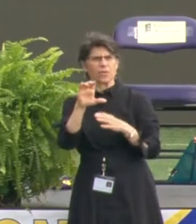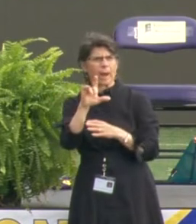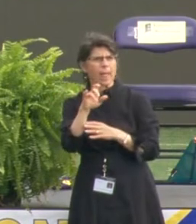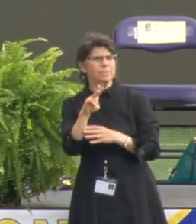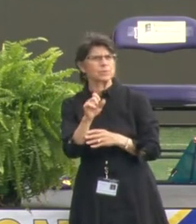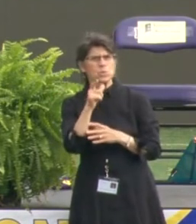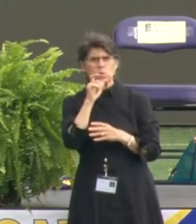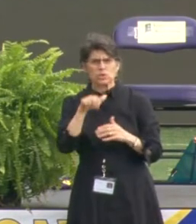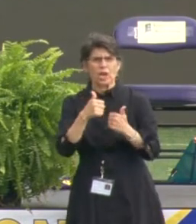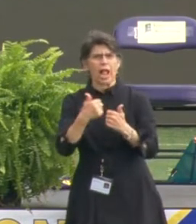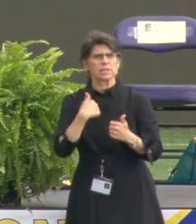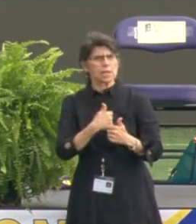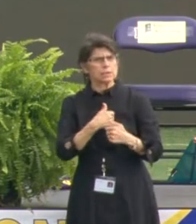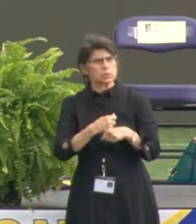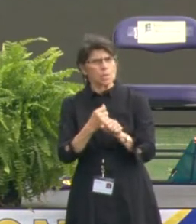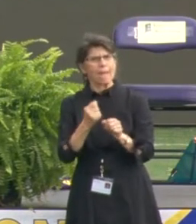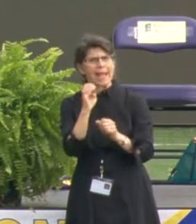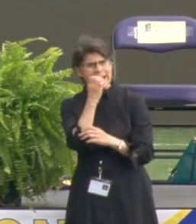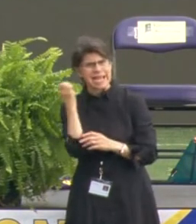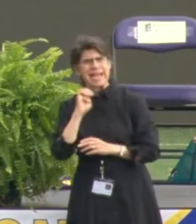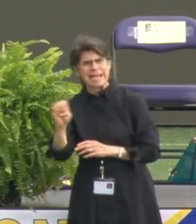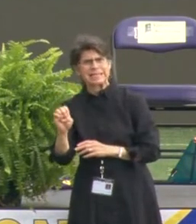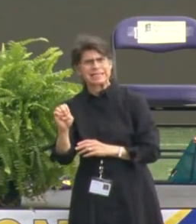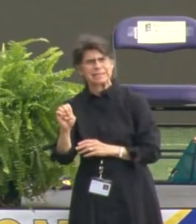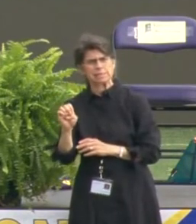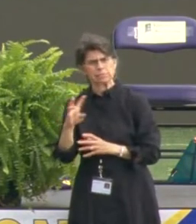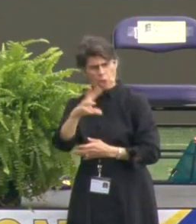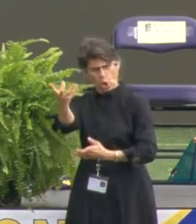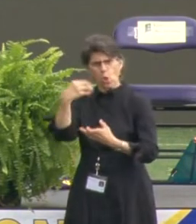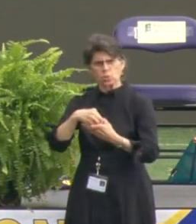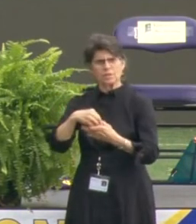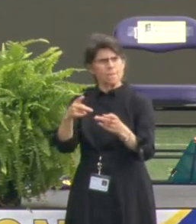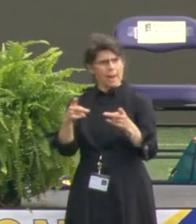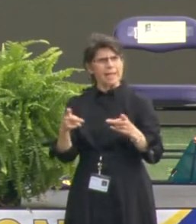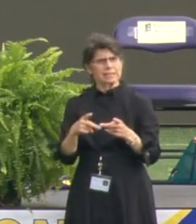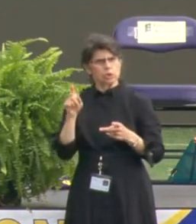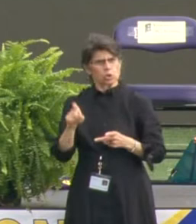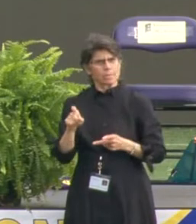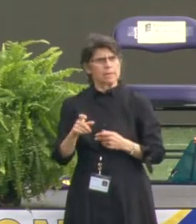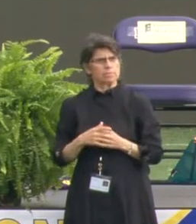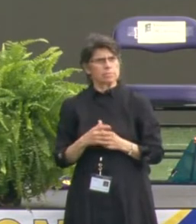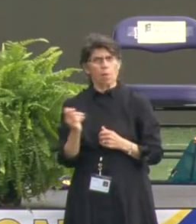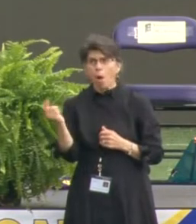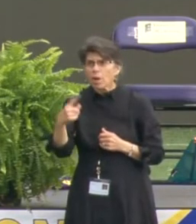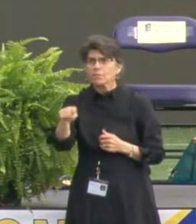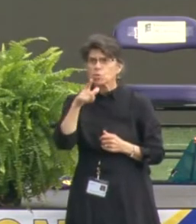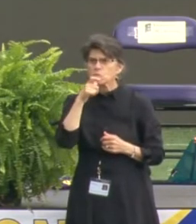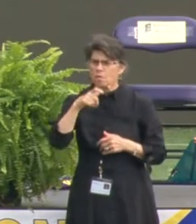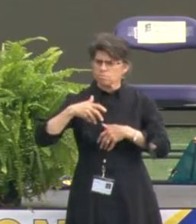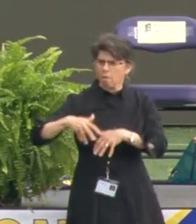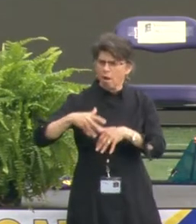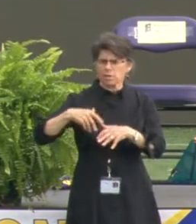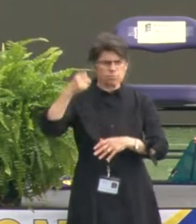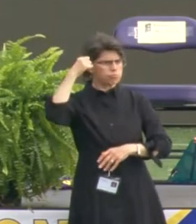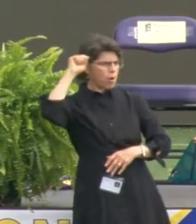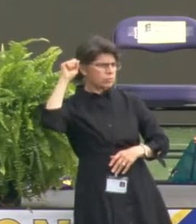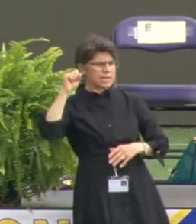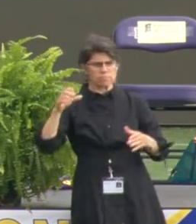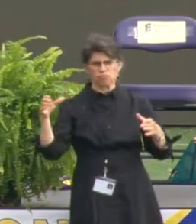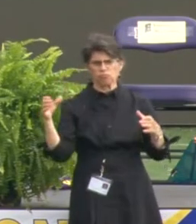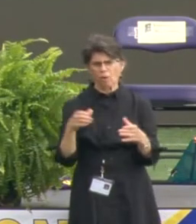to make East the inclusive place that it should be. All of you who have marched and protested and rallied